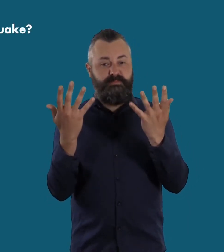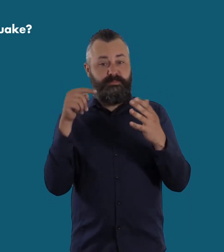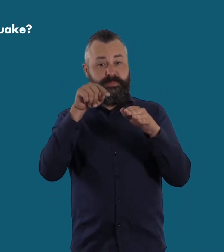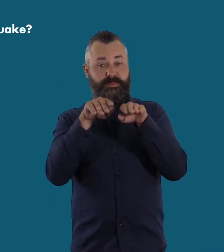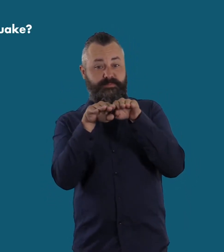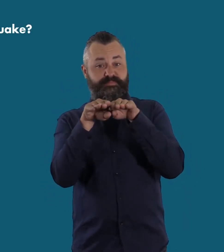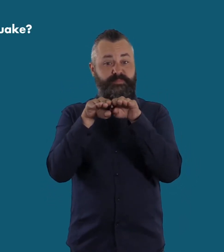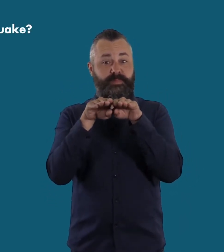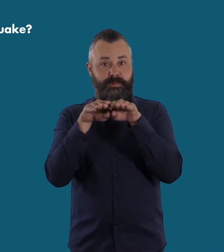What causes earthquakes?